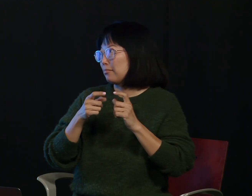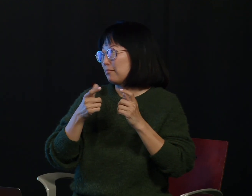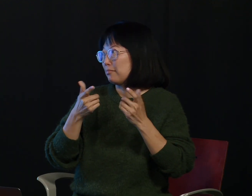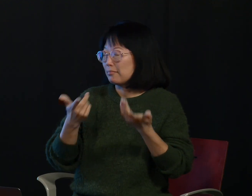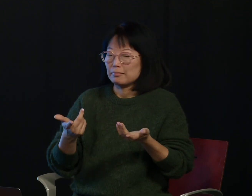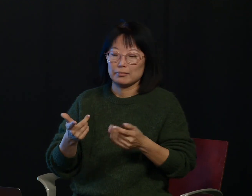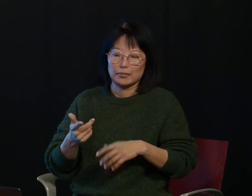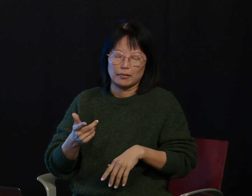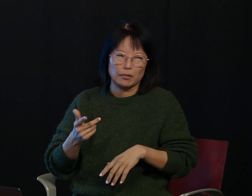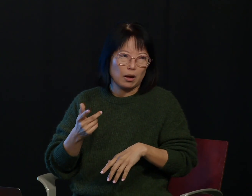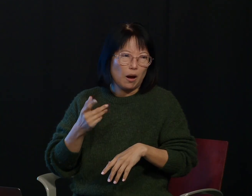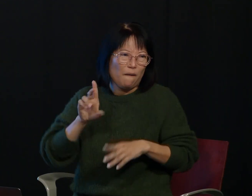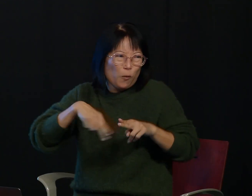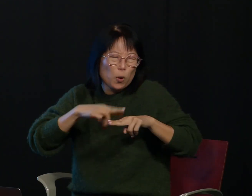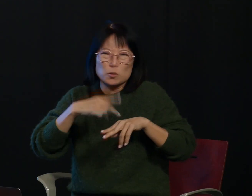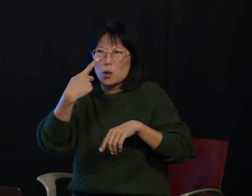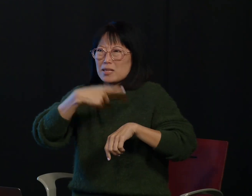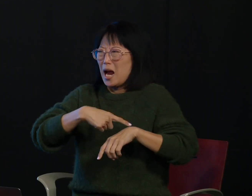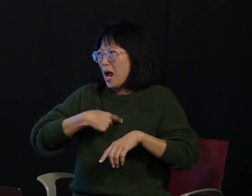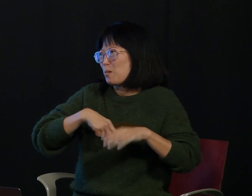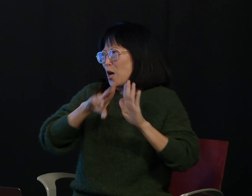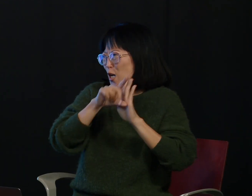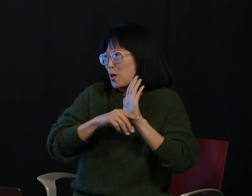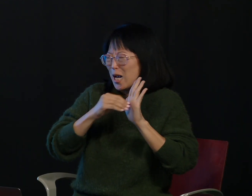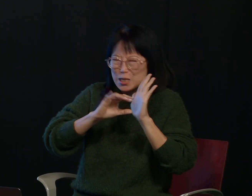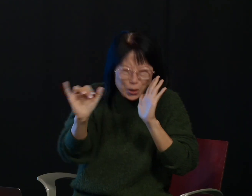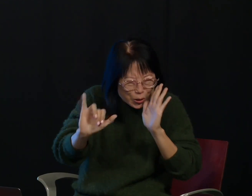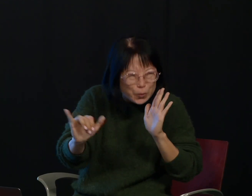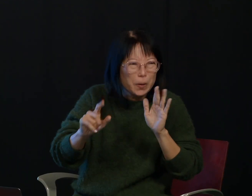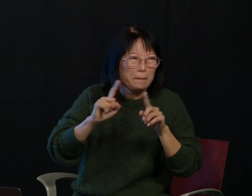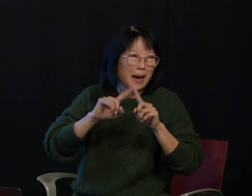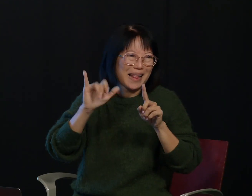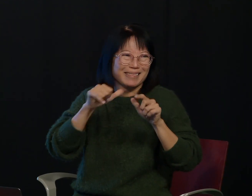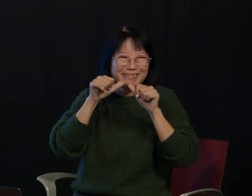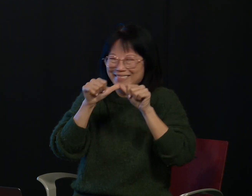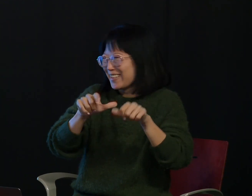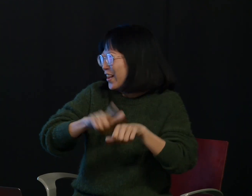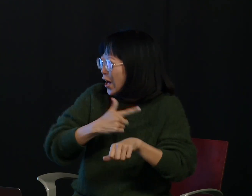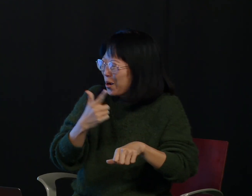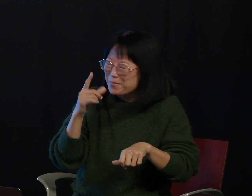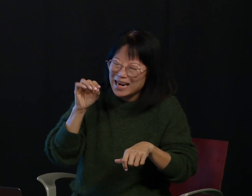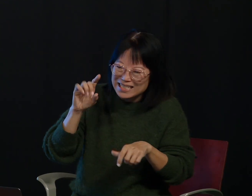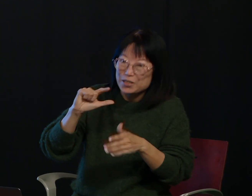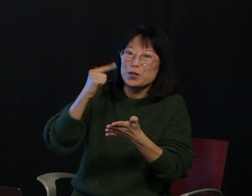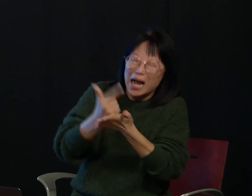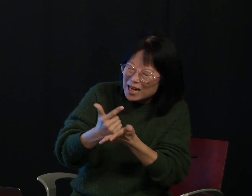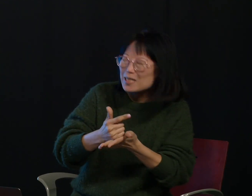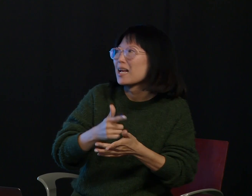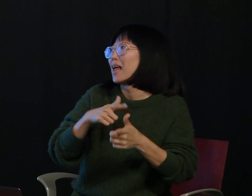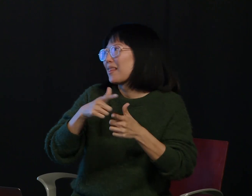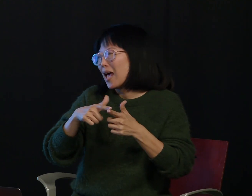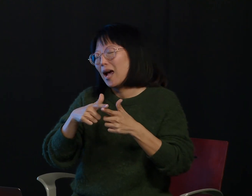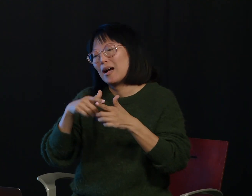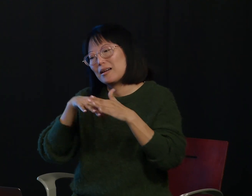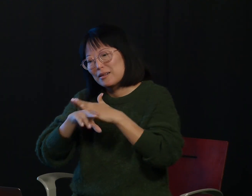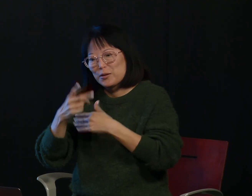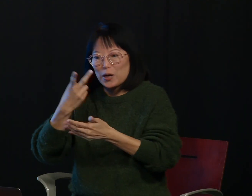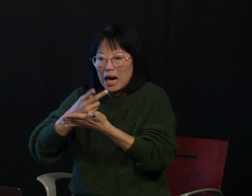changes often. Of course, one time I was an undergraduate student, but it didn't last long. I graduated, then I went into grad